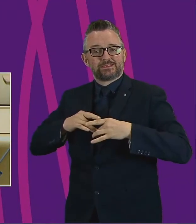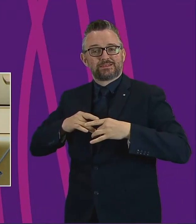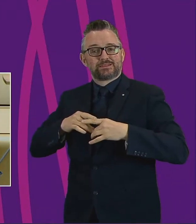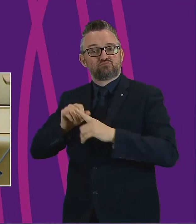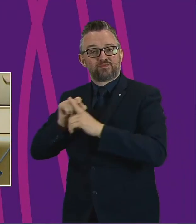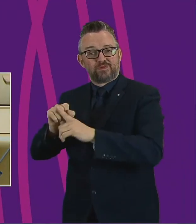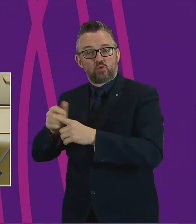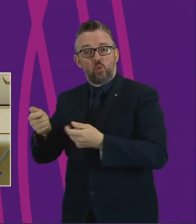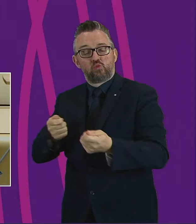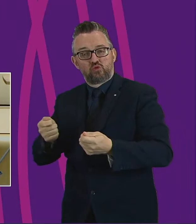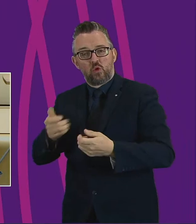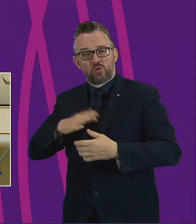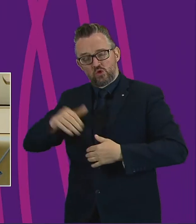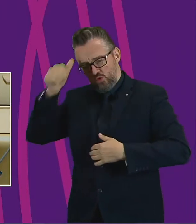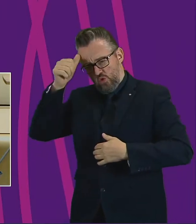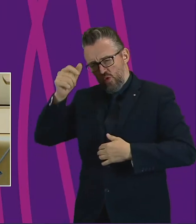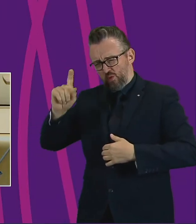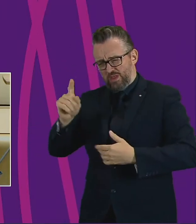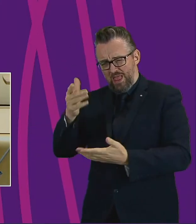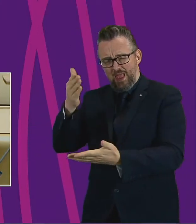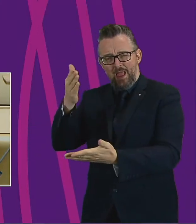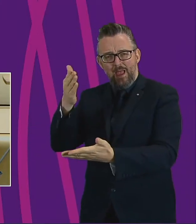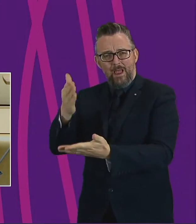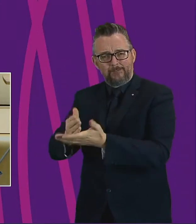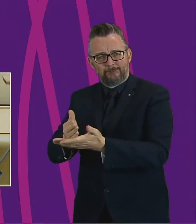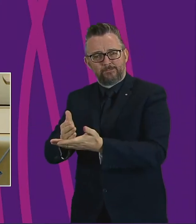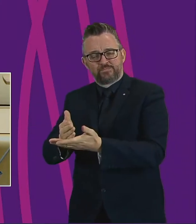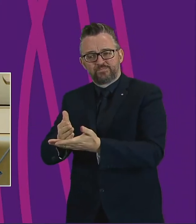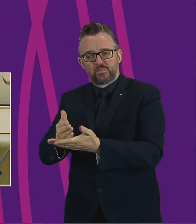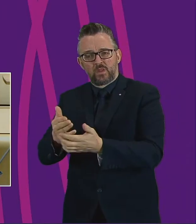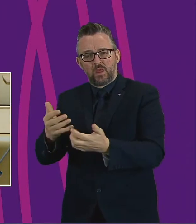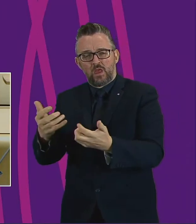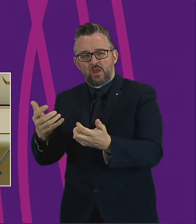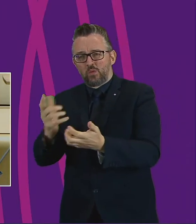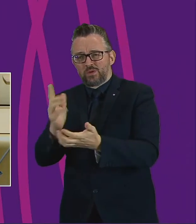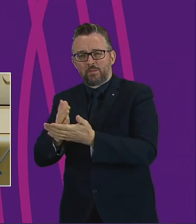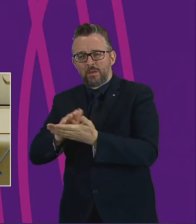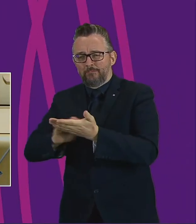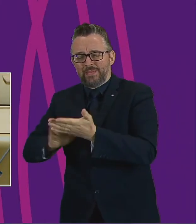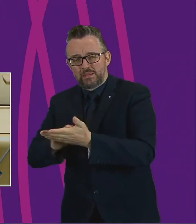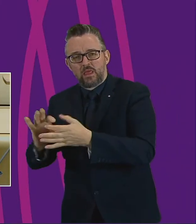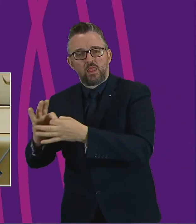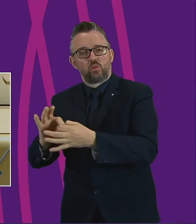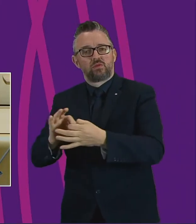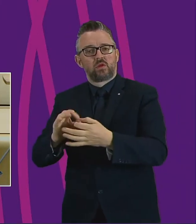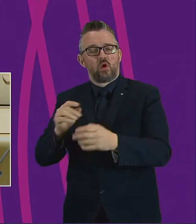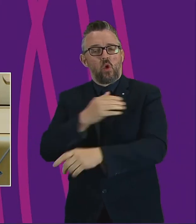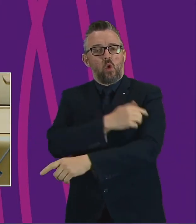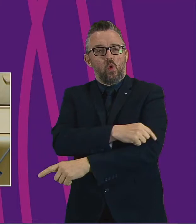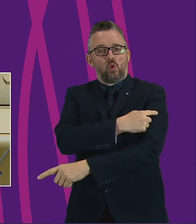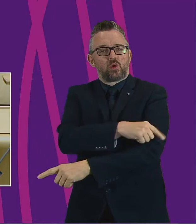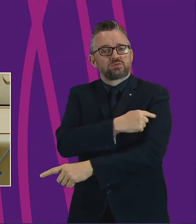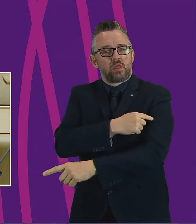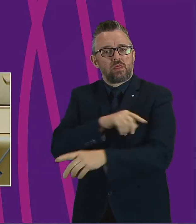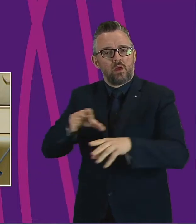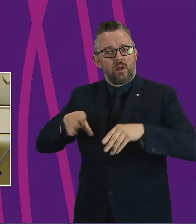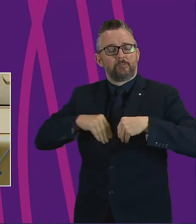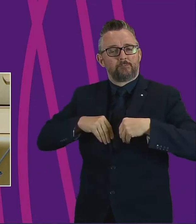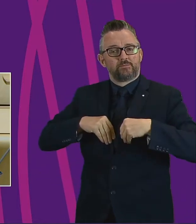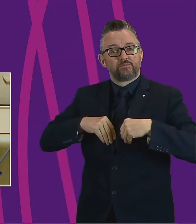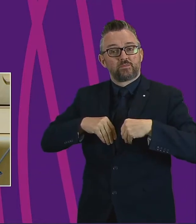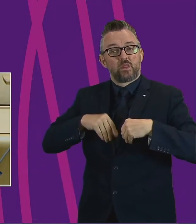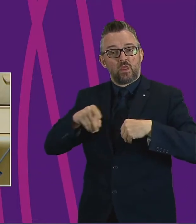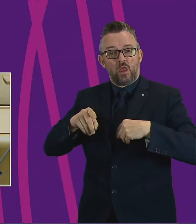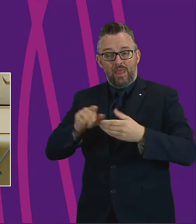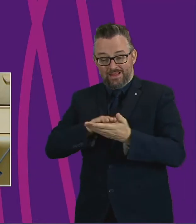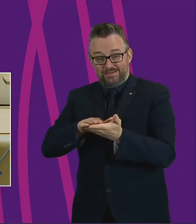establish international definitions for hospital-acquired COVID-19 infections. We will reach those